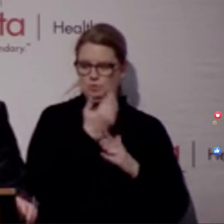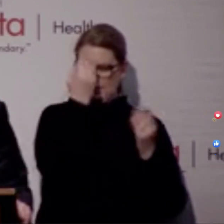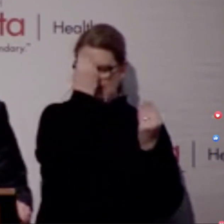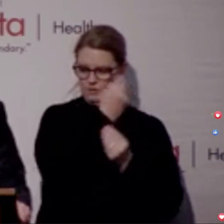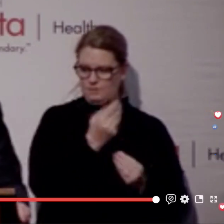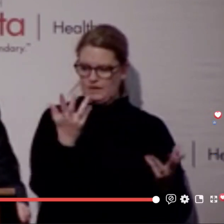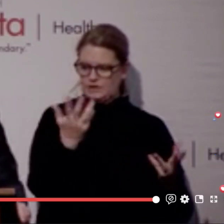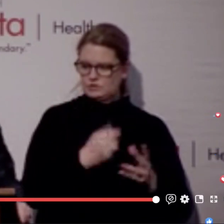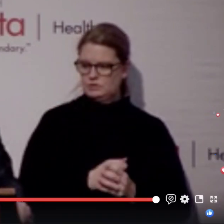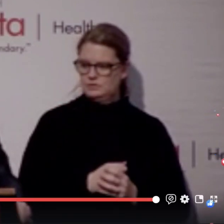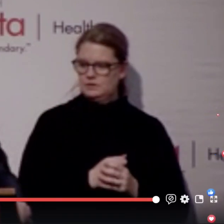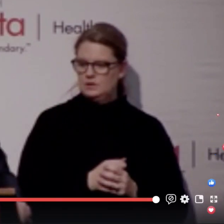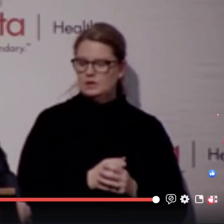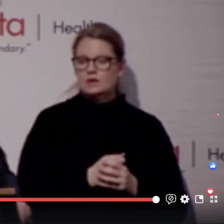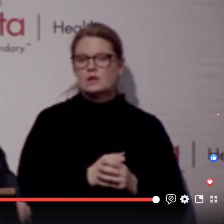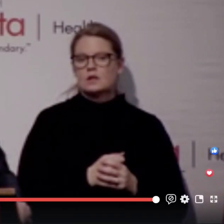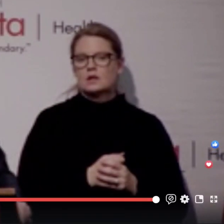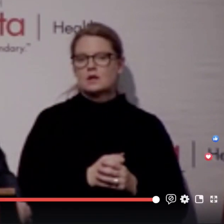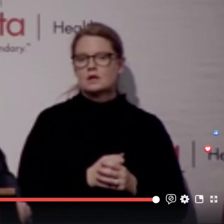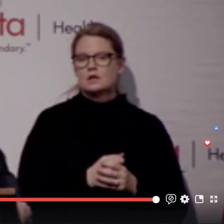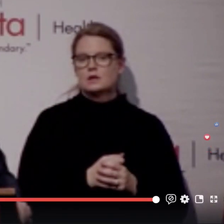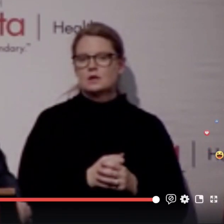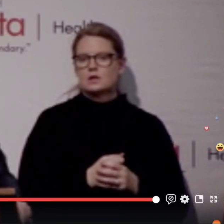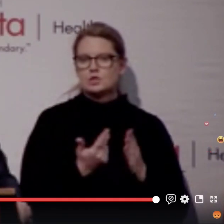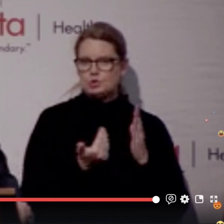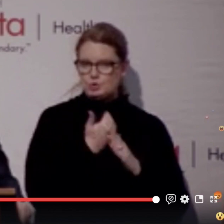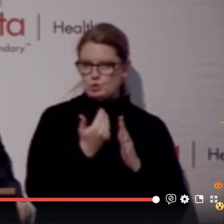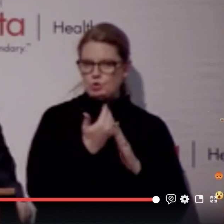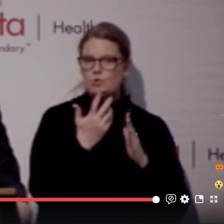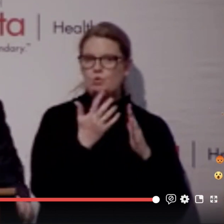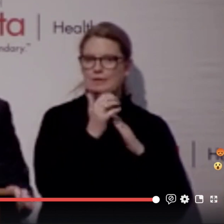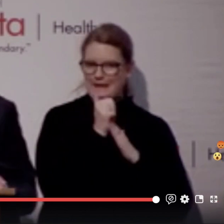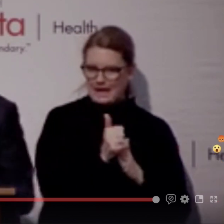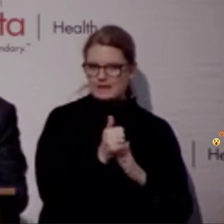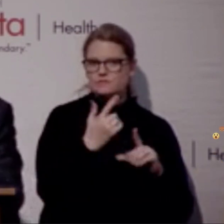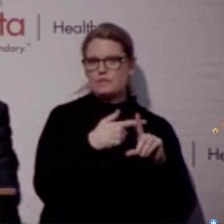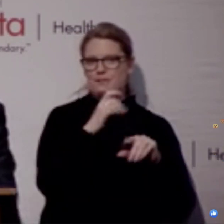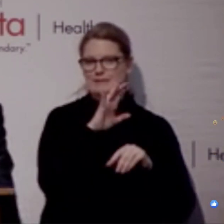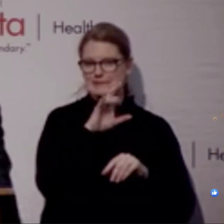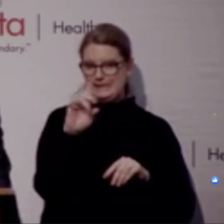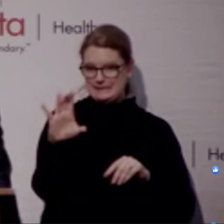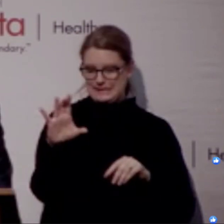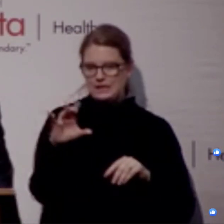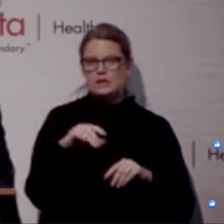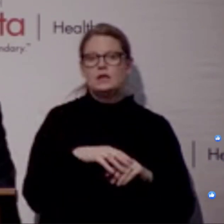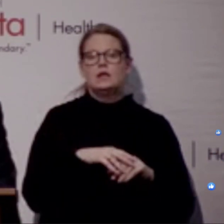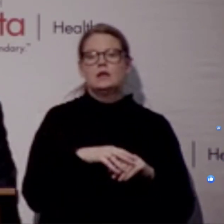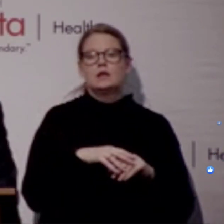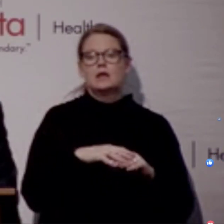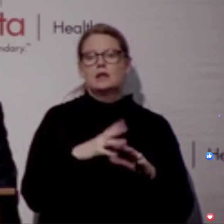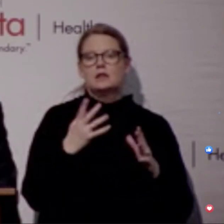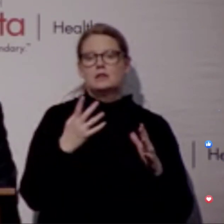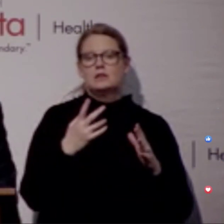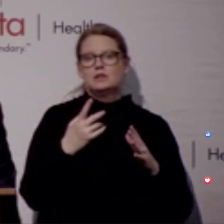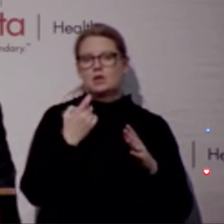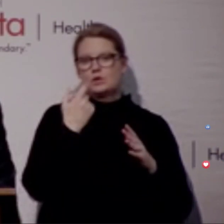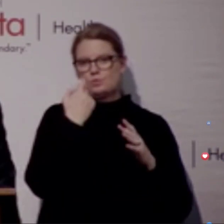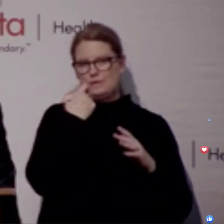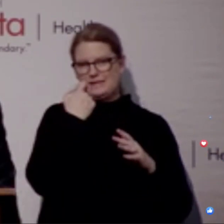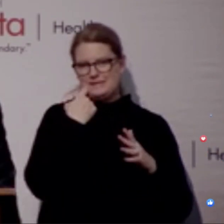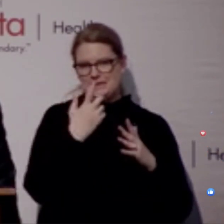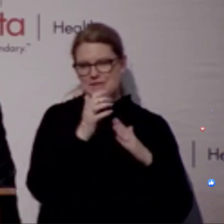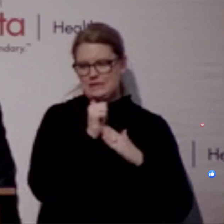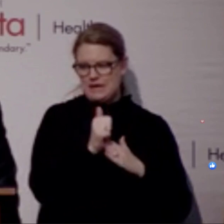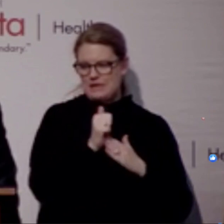some of that includes new guidance from the CDC, and their most recent guidance, which just came out this afternoon, was